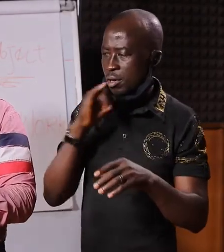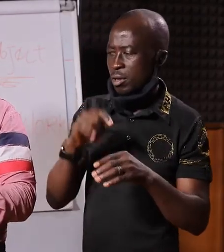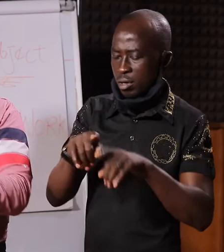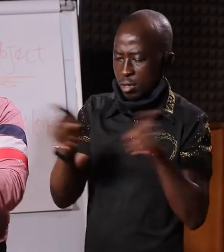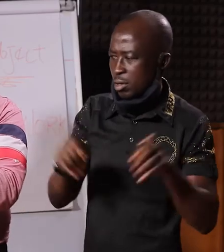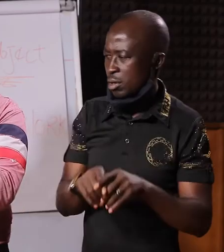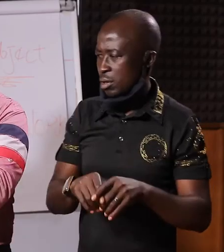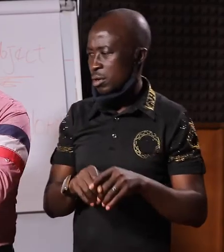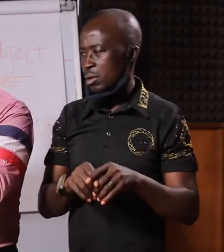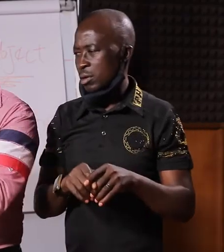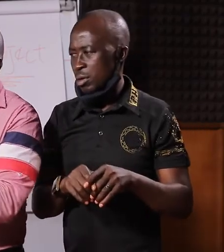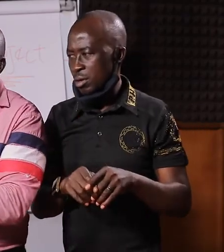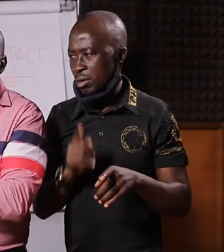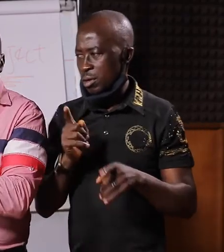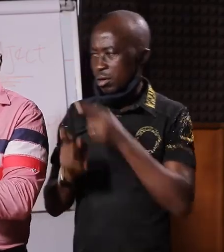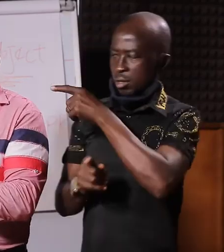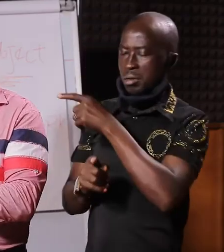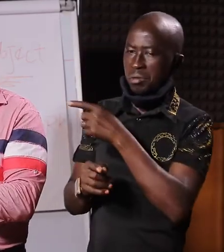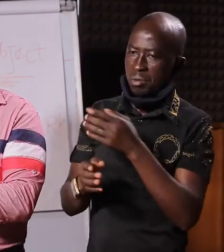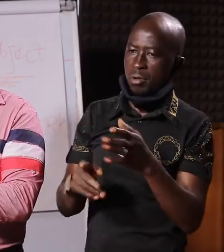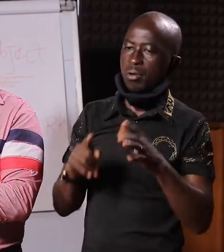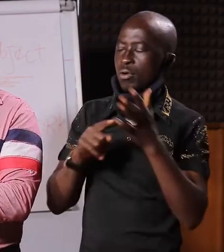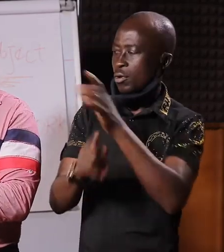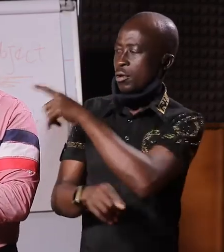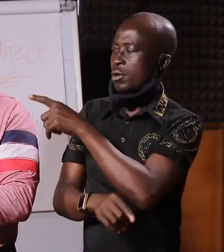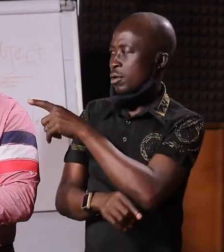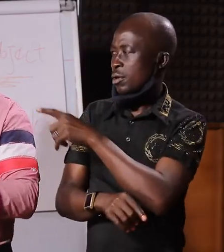different. The pitch are indicated here.